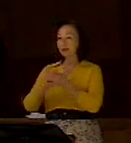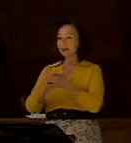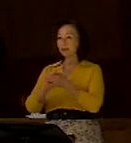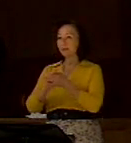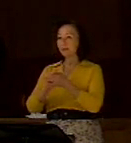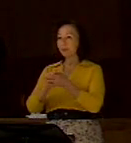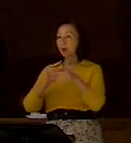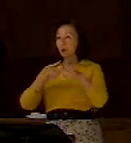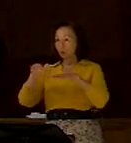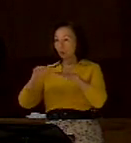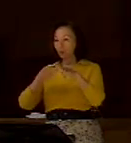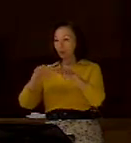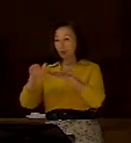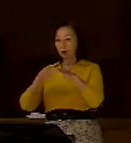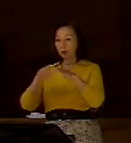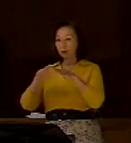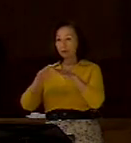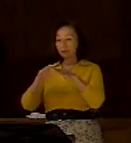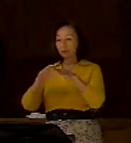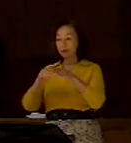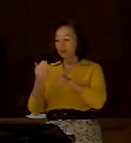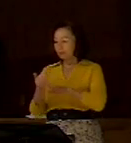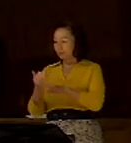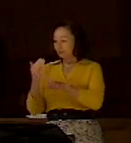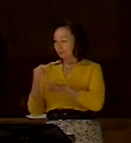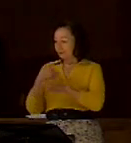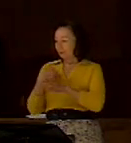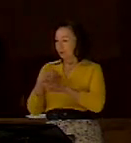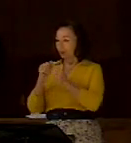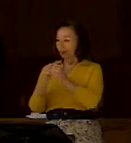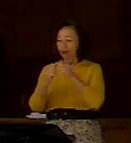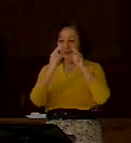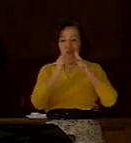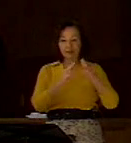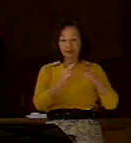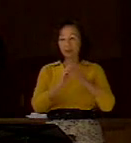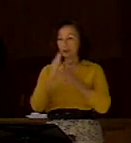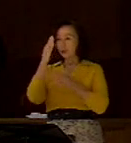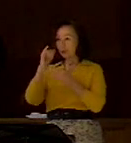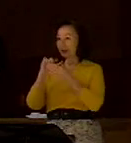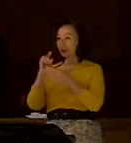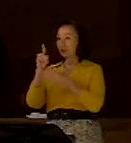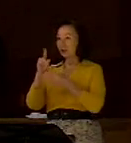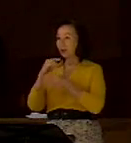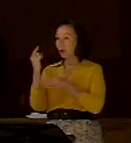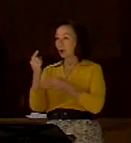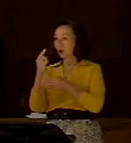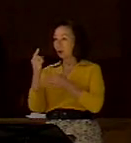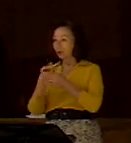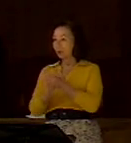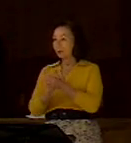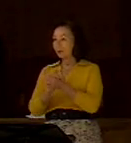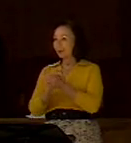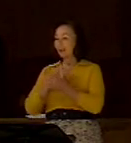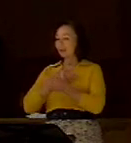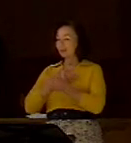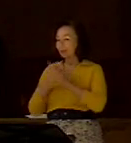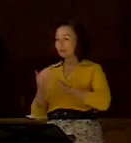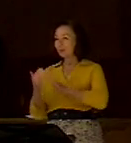this, walk habitually before me with integrity, knowing that you are always in my